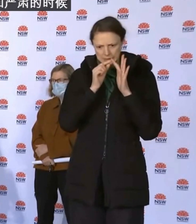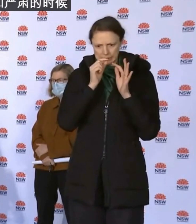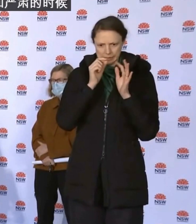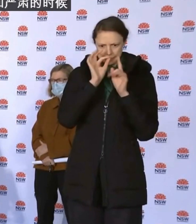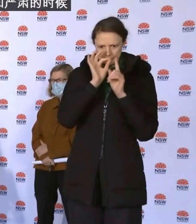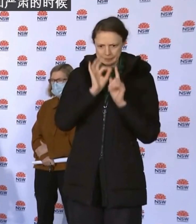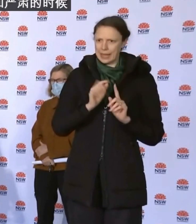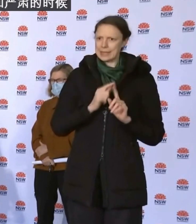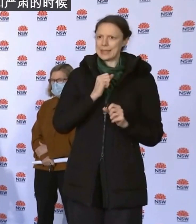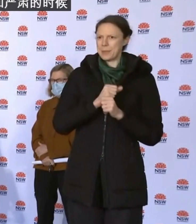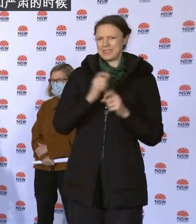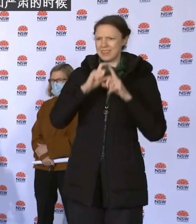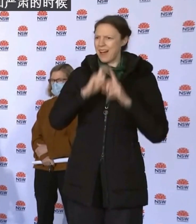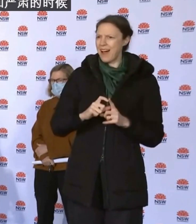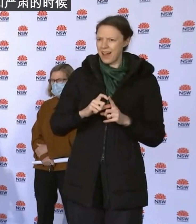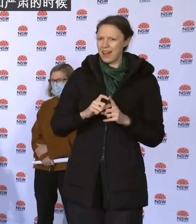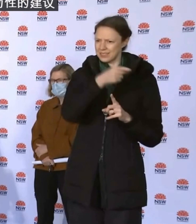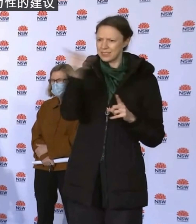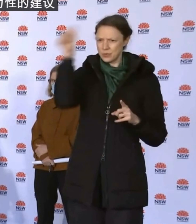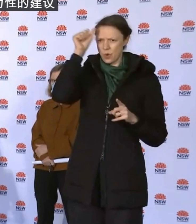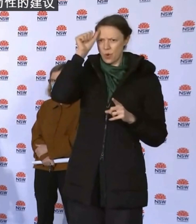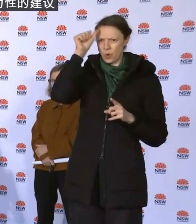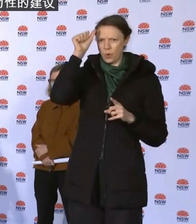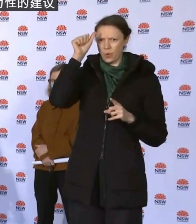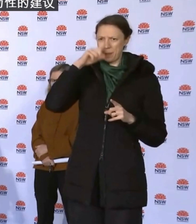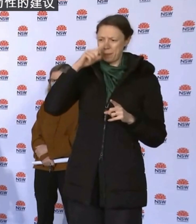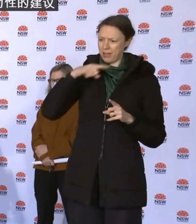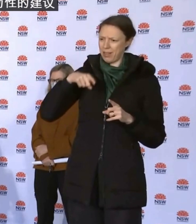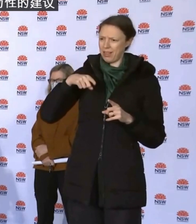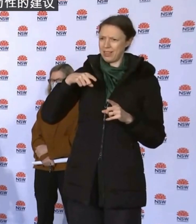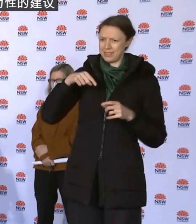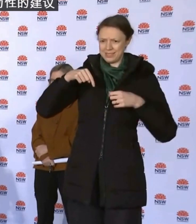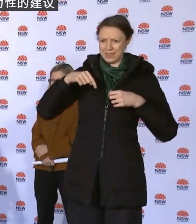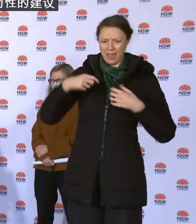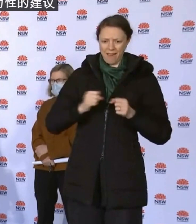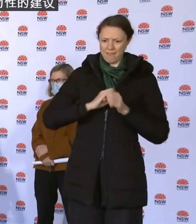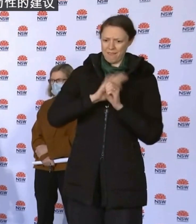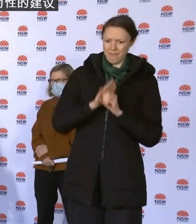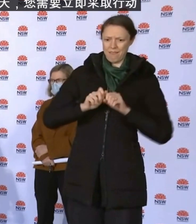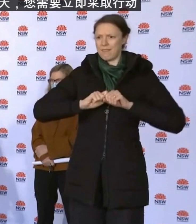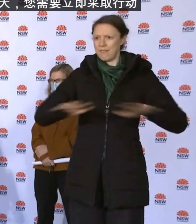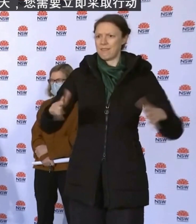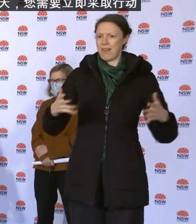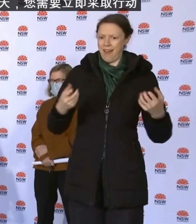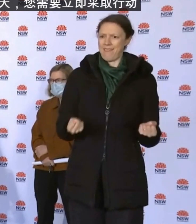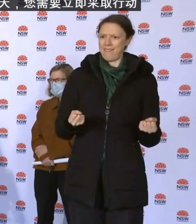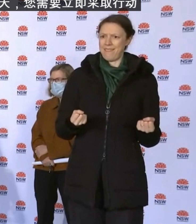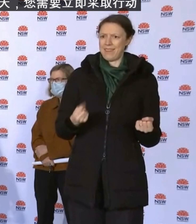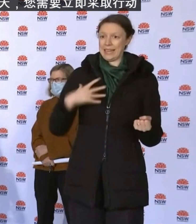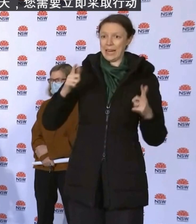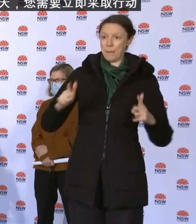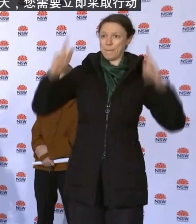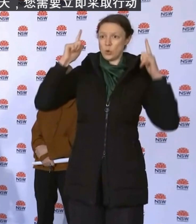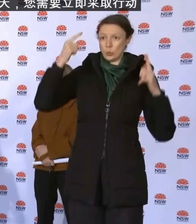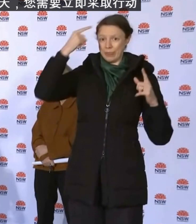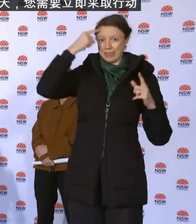Medical Officer gives government very urgent and serious advice about needing to reduce mobility, we need to act. We can't even wait